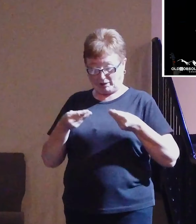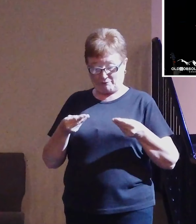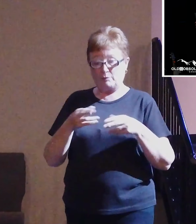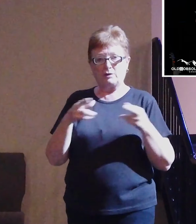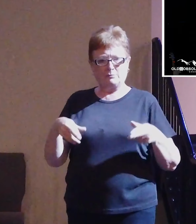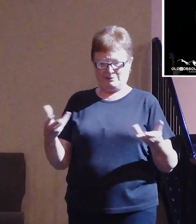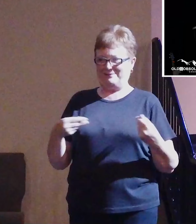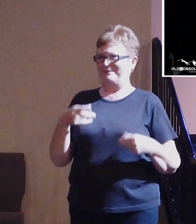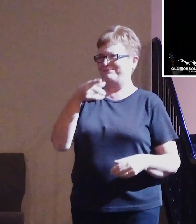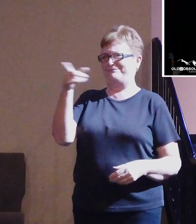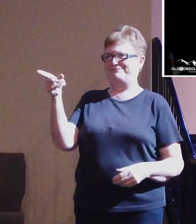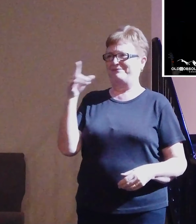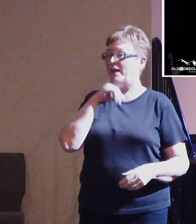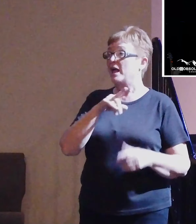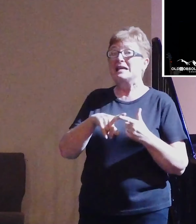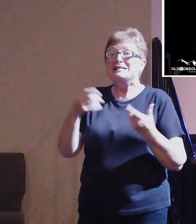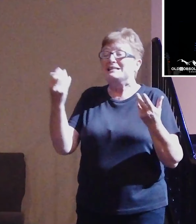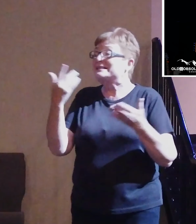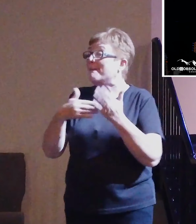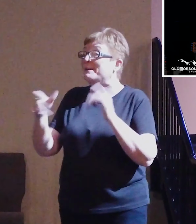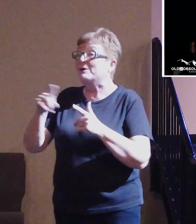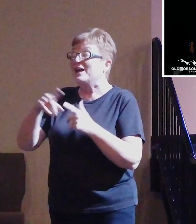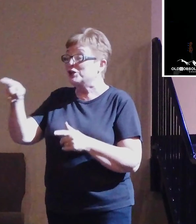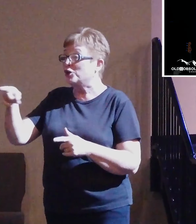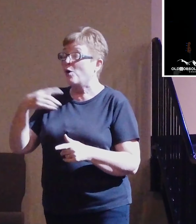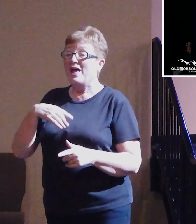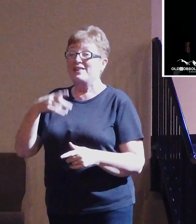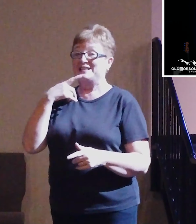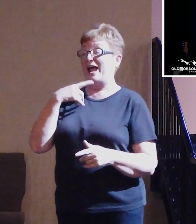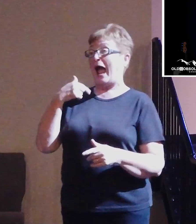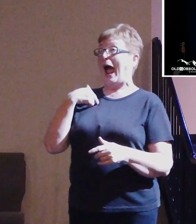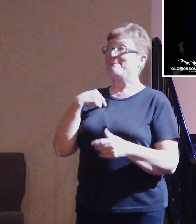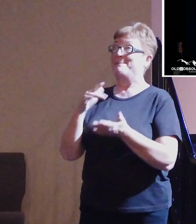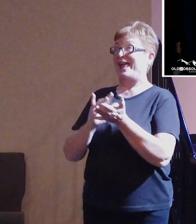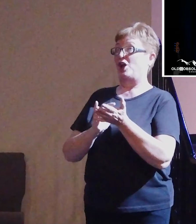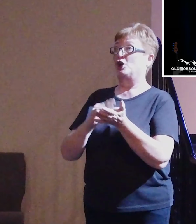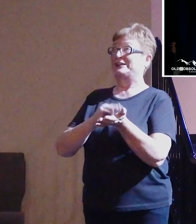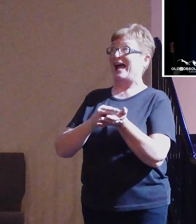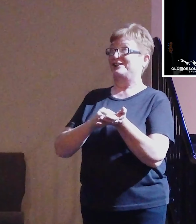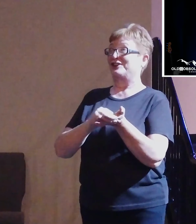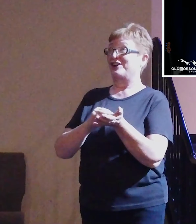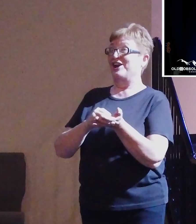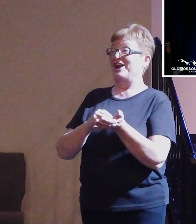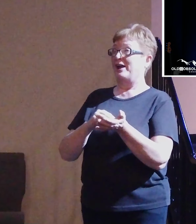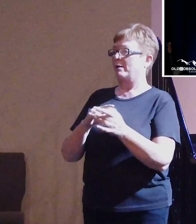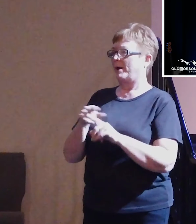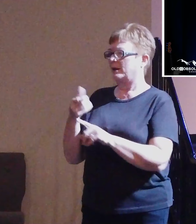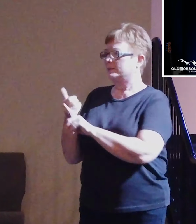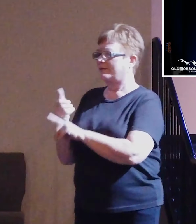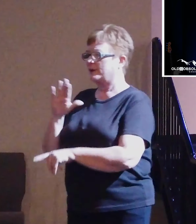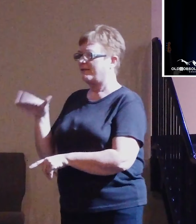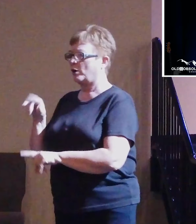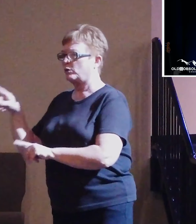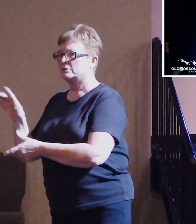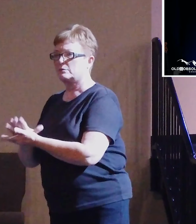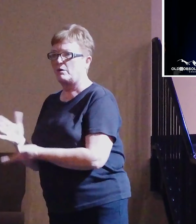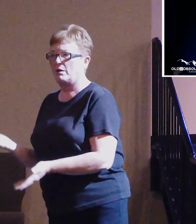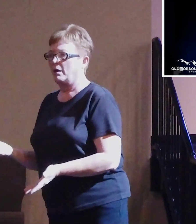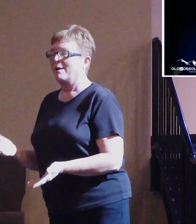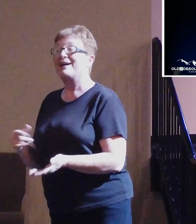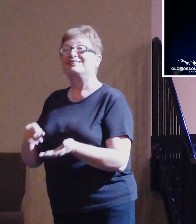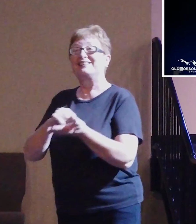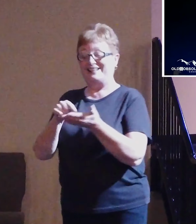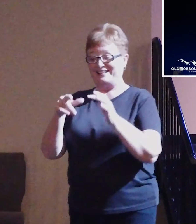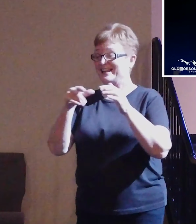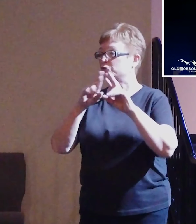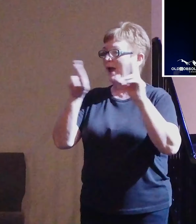never went to school, and he's, you know, passing himself off as a medical doctor or whatever it might be. We need to ask ourselves,